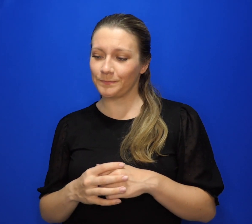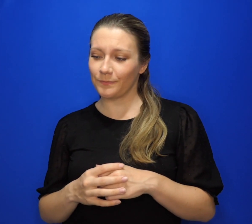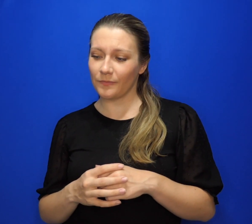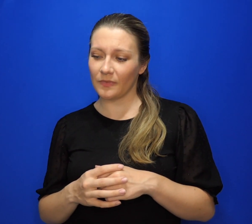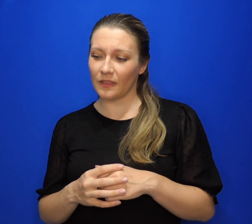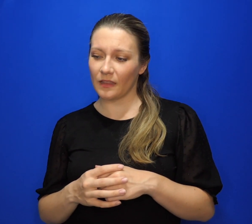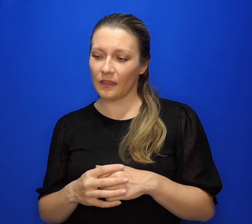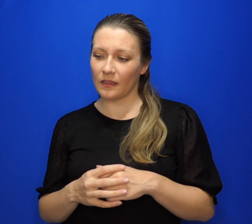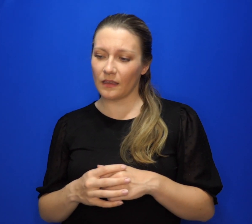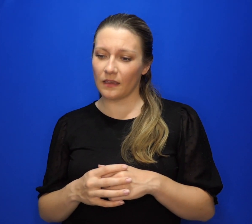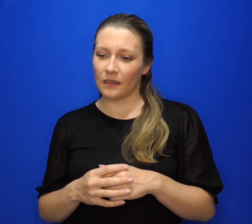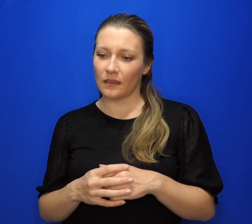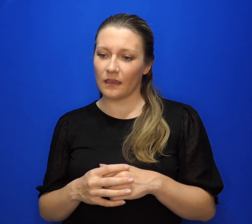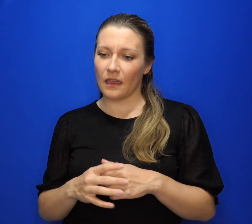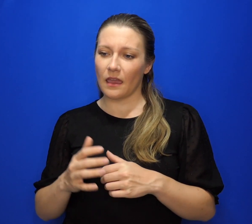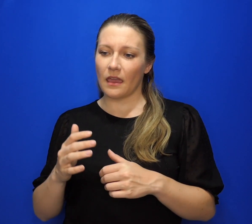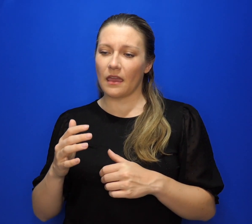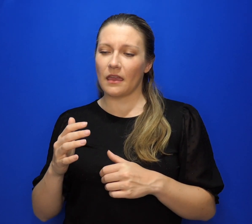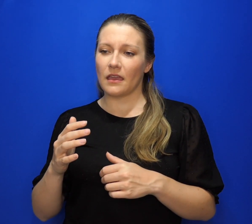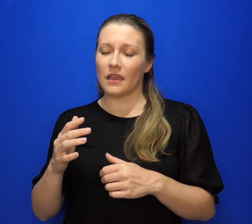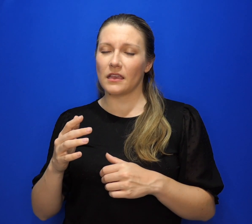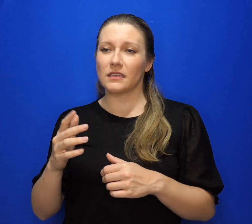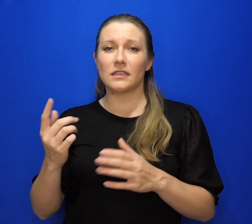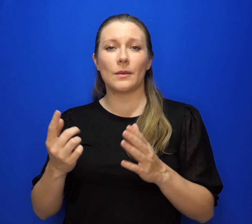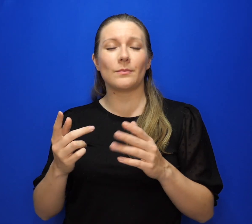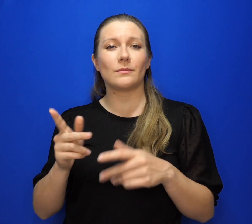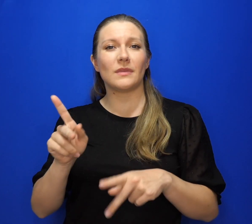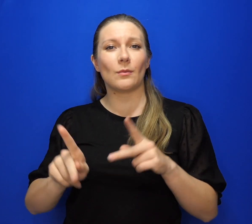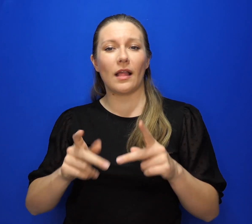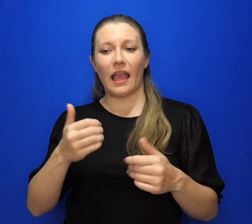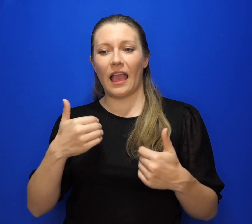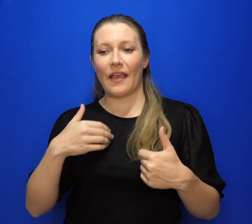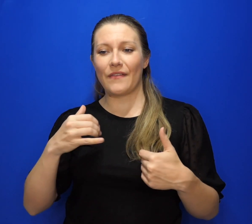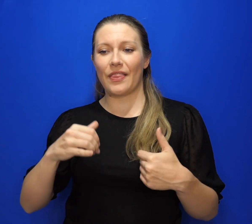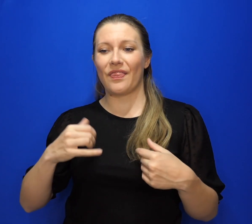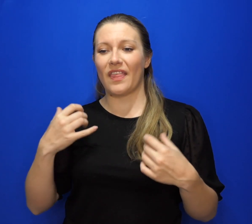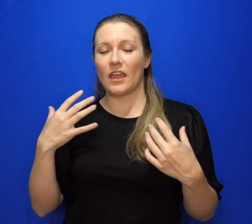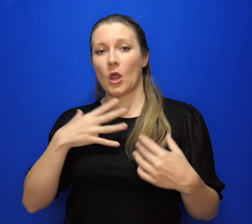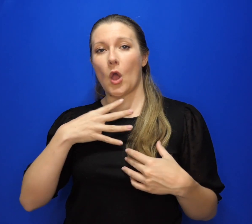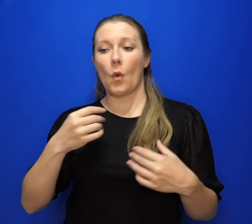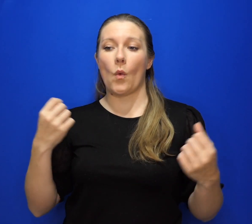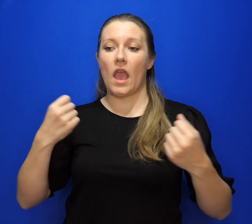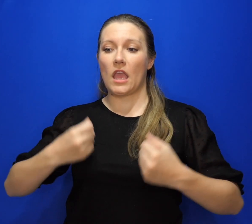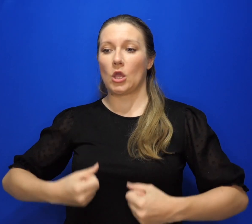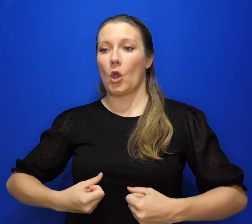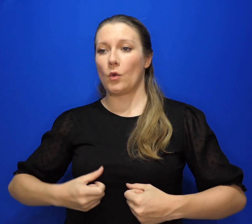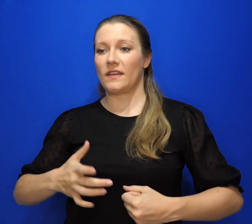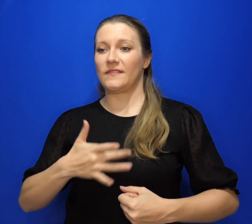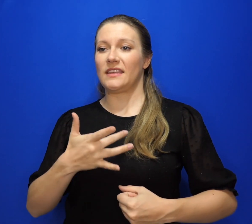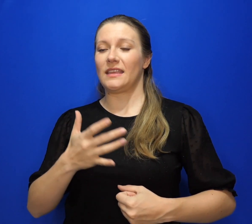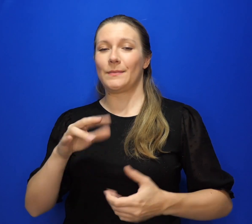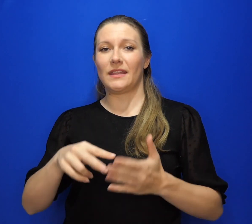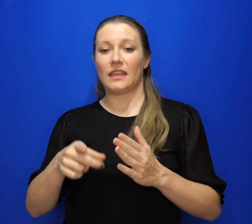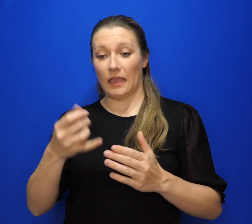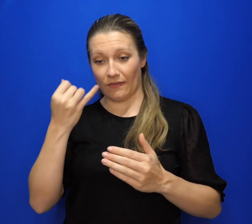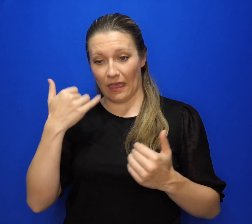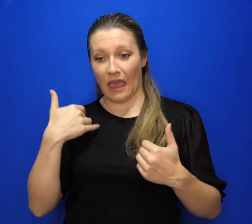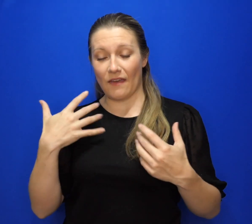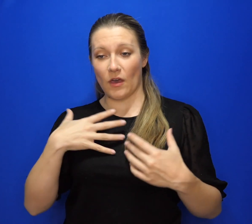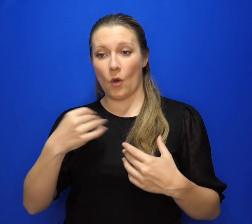get past that white coat syndrome where you look at them and you think, well, they must know, right? And how long do you put up with being treated poorly